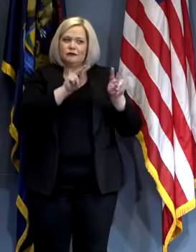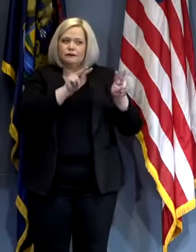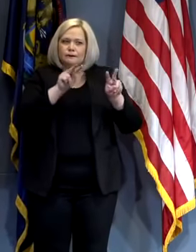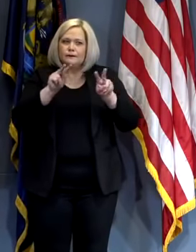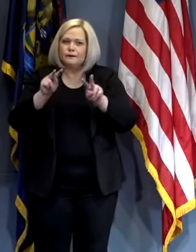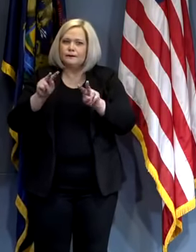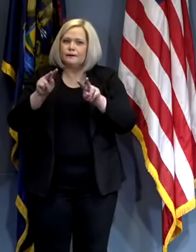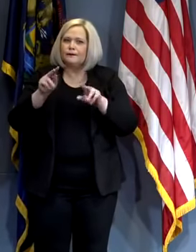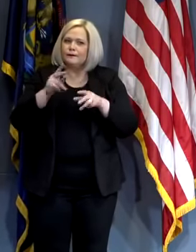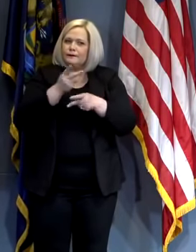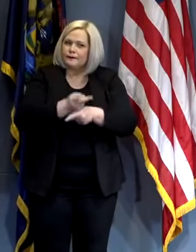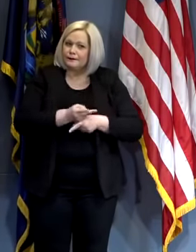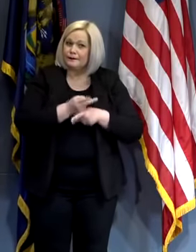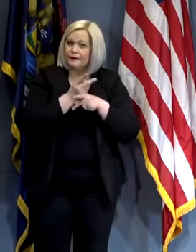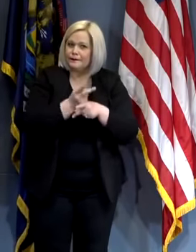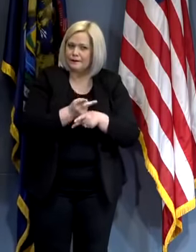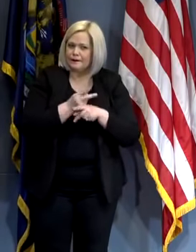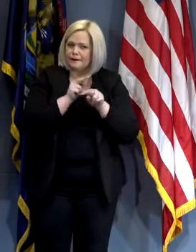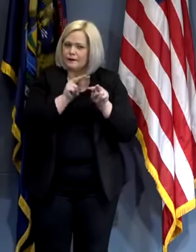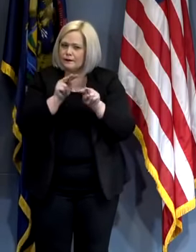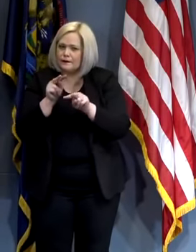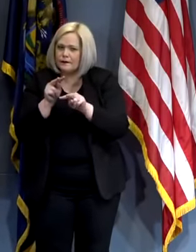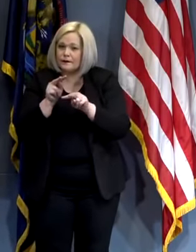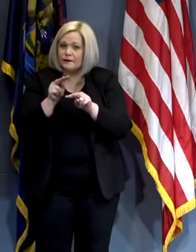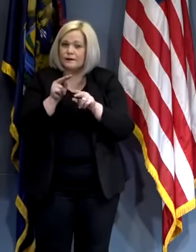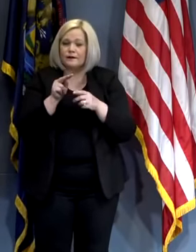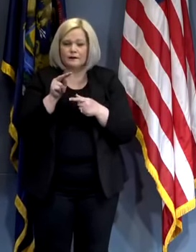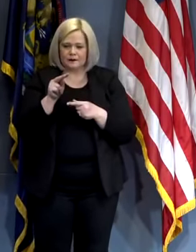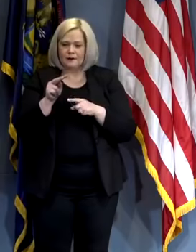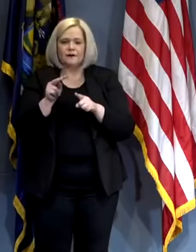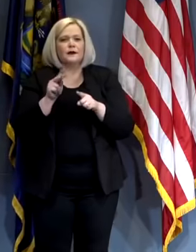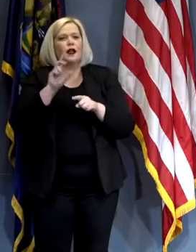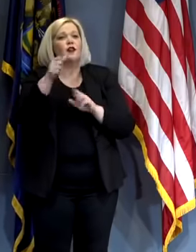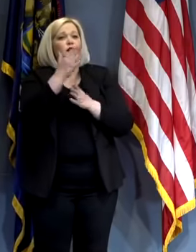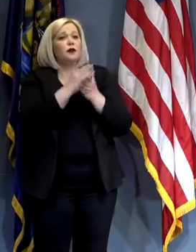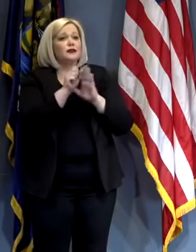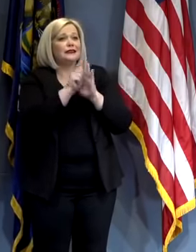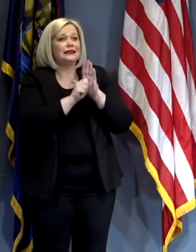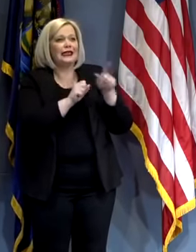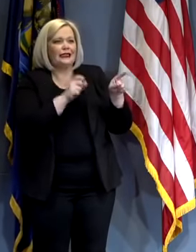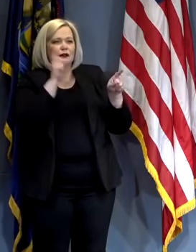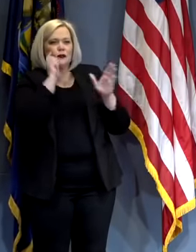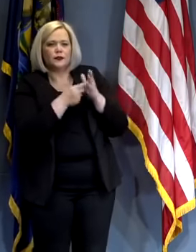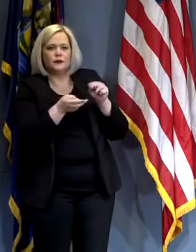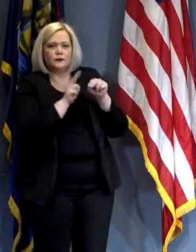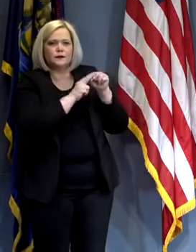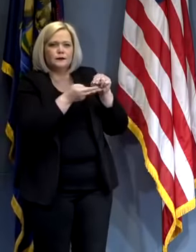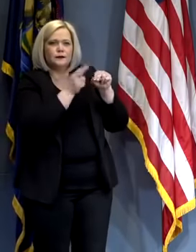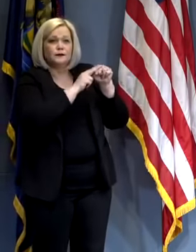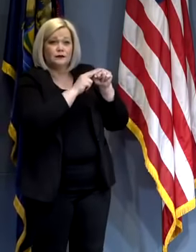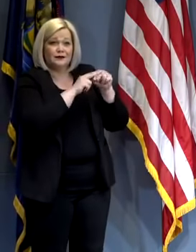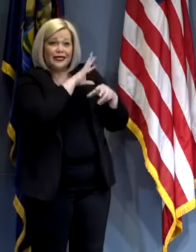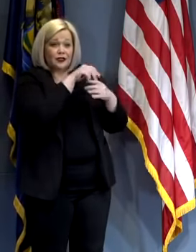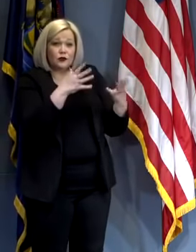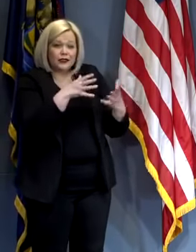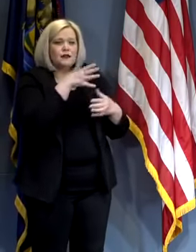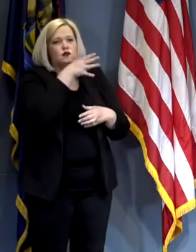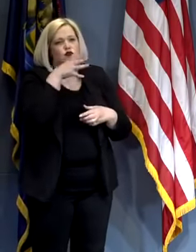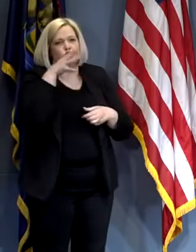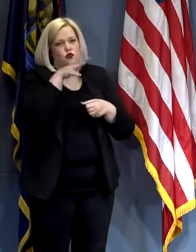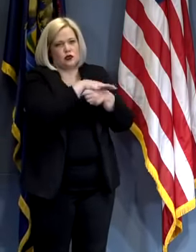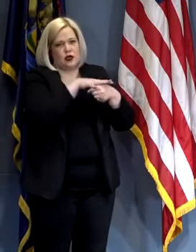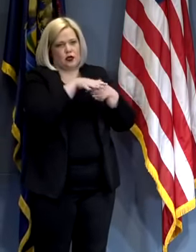are some counties where we are starting to see a rising trend in the number of cases, and this includes rural areas of the